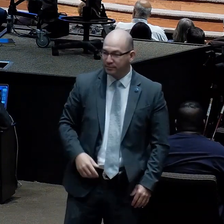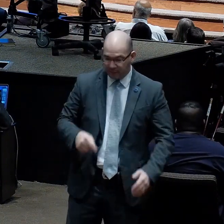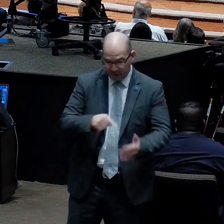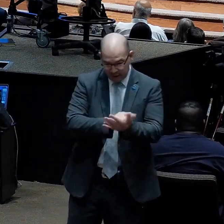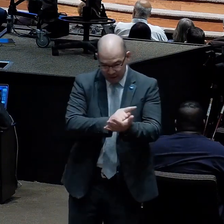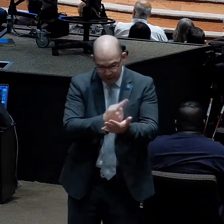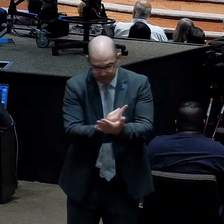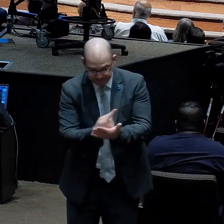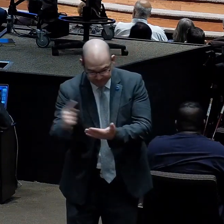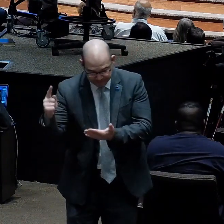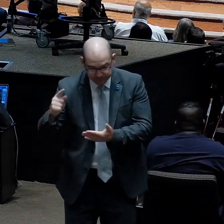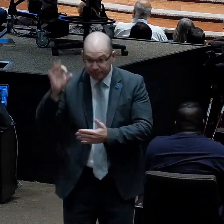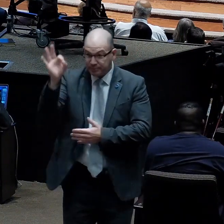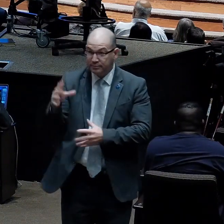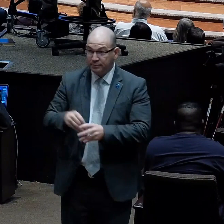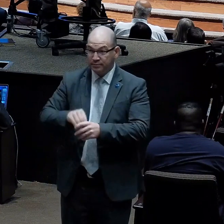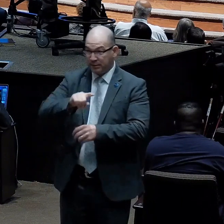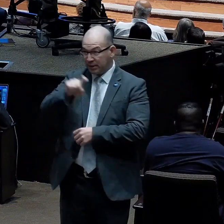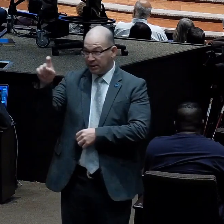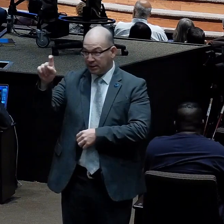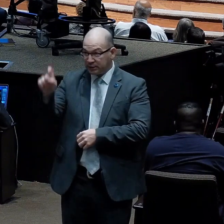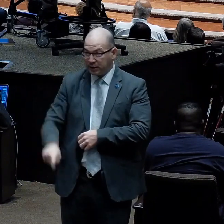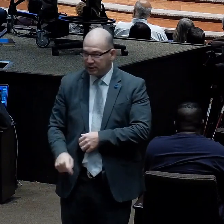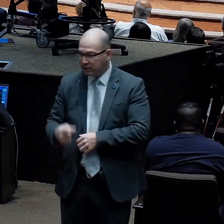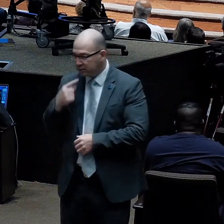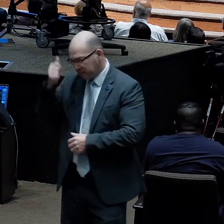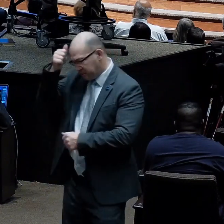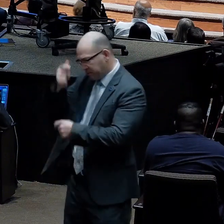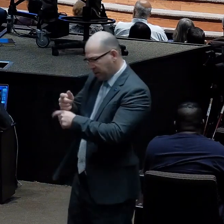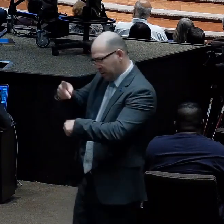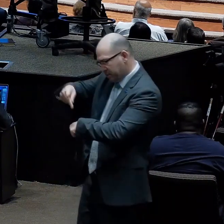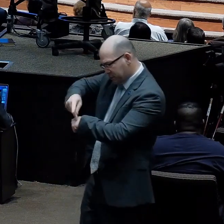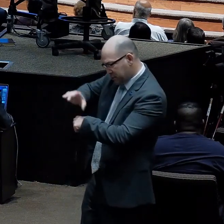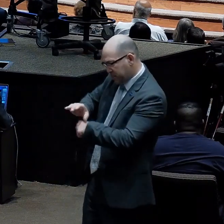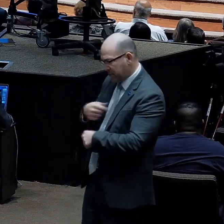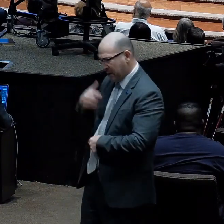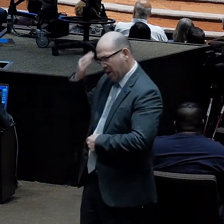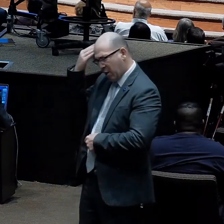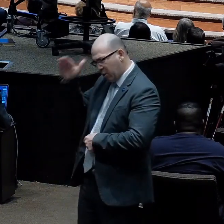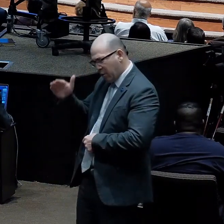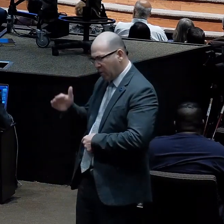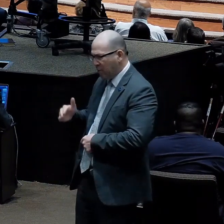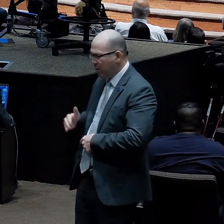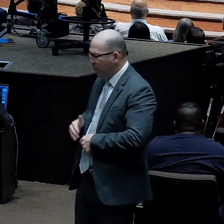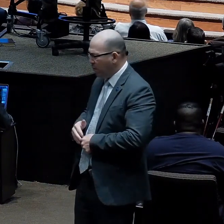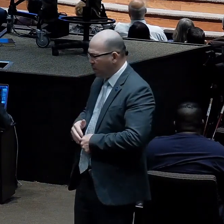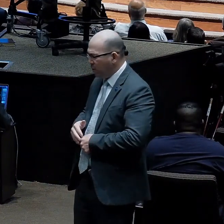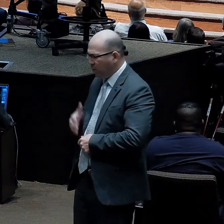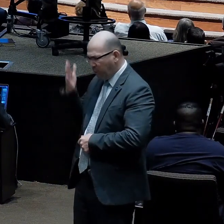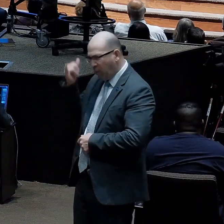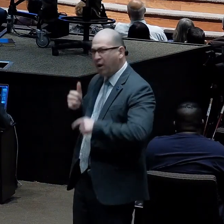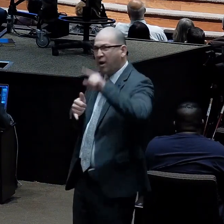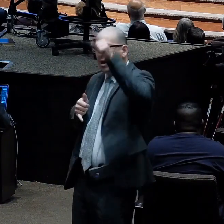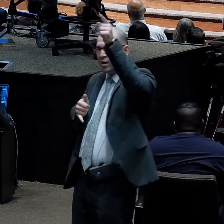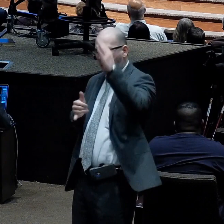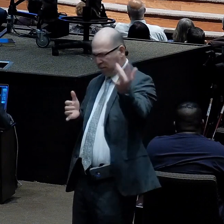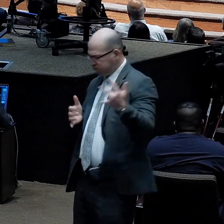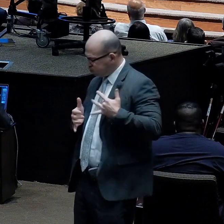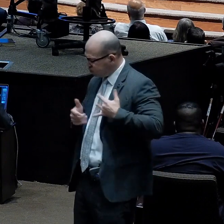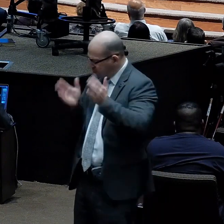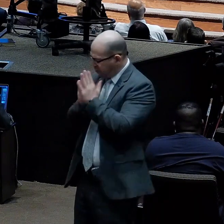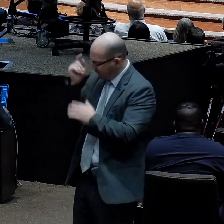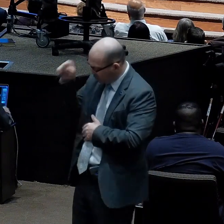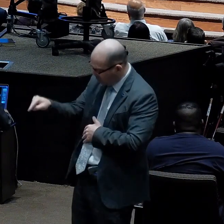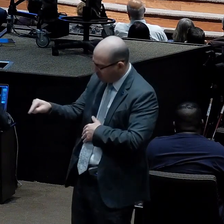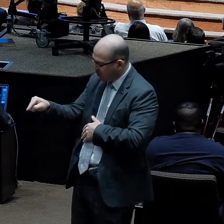in Texas. He said, Brother Chappell, I don't know why the Lord just put you on my mind. He said, I don't have a large